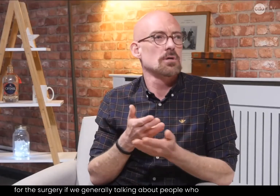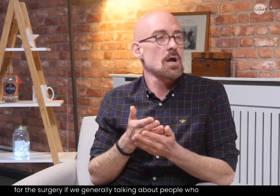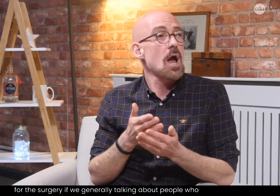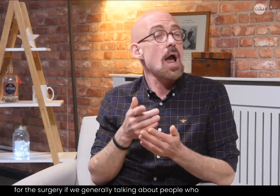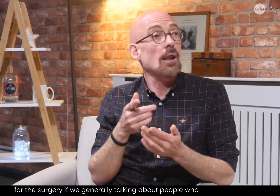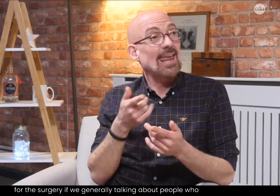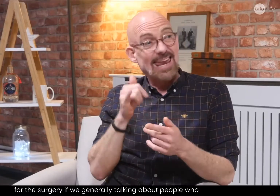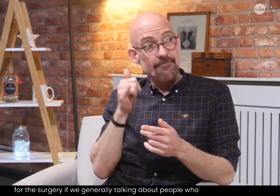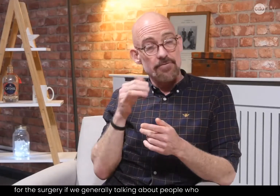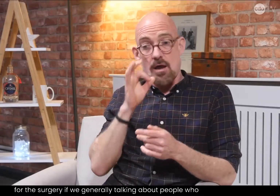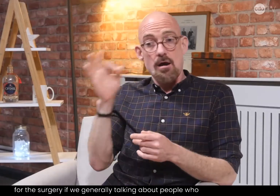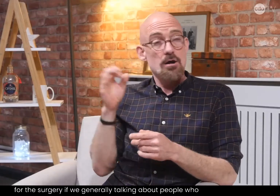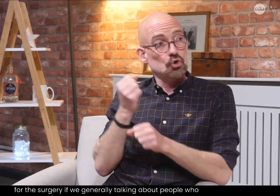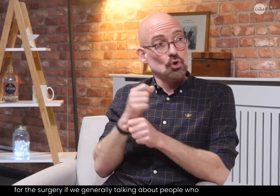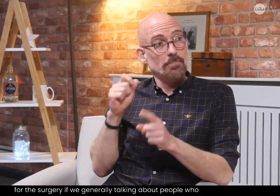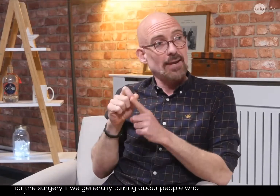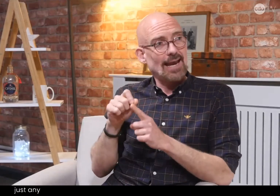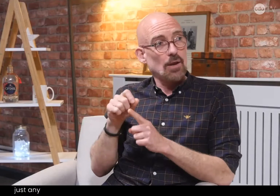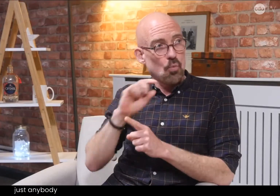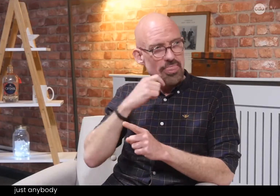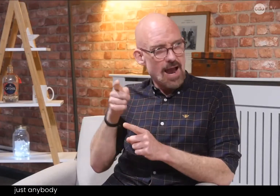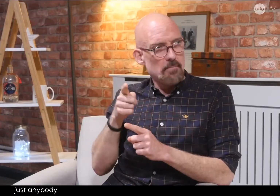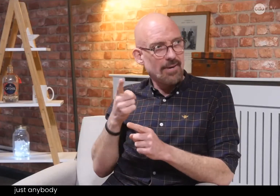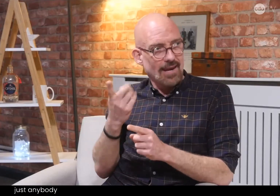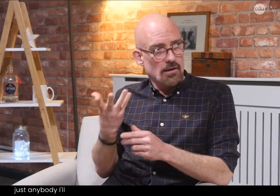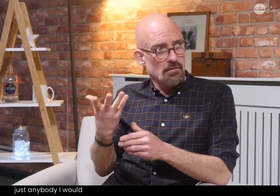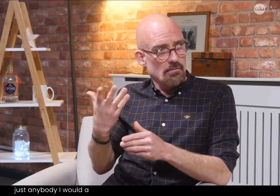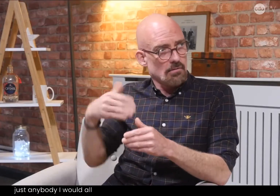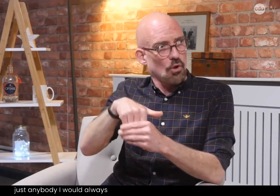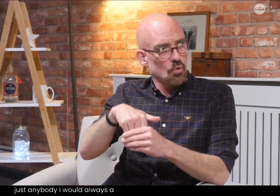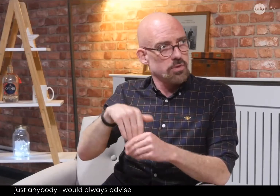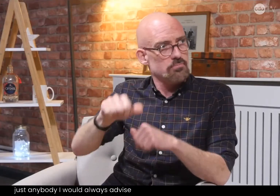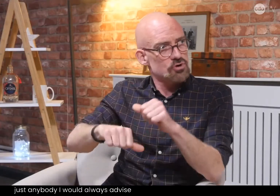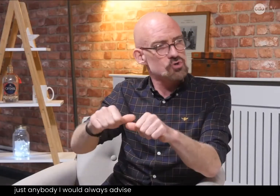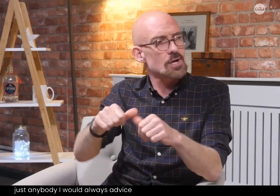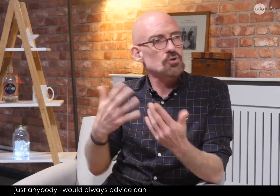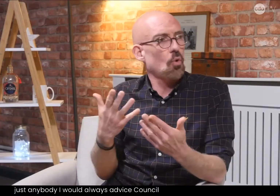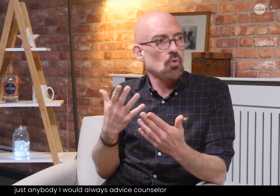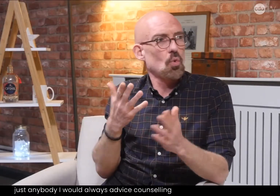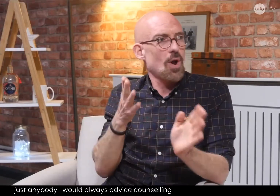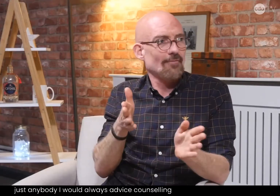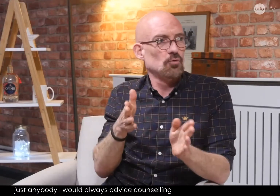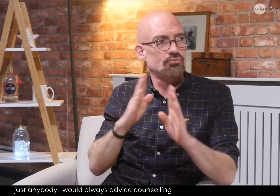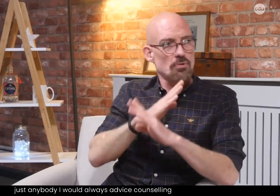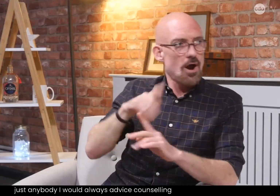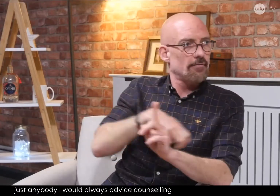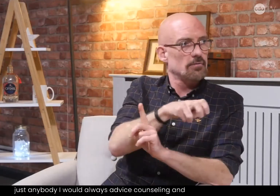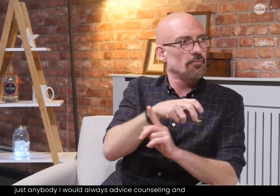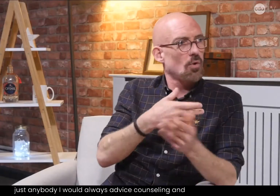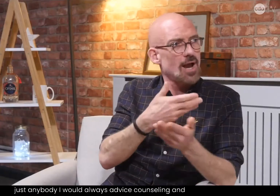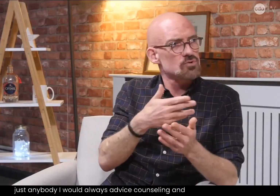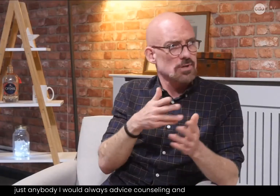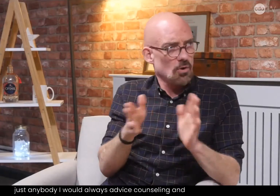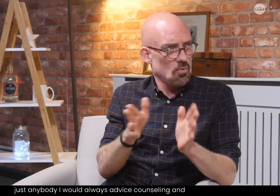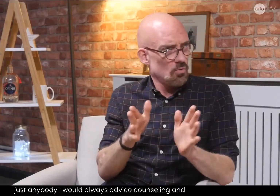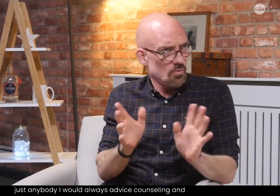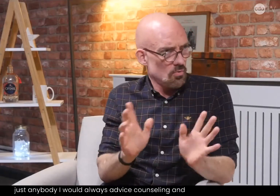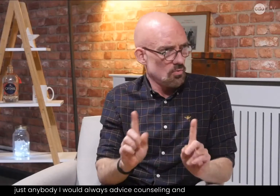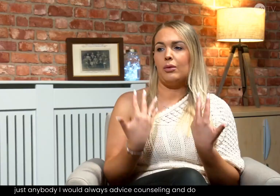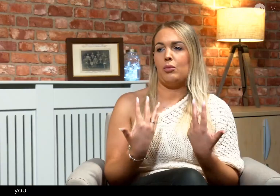just anybody, I would always advise counselling. And do you think you'd have to go through the GP,